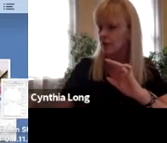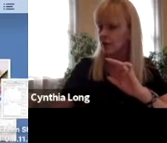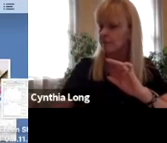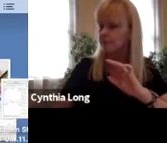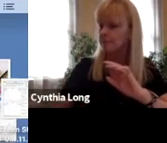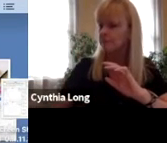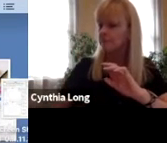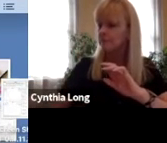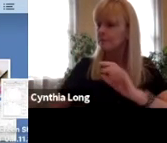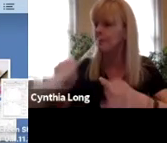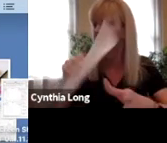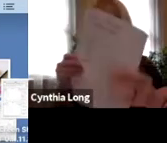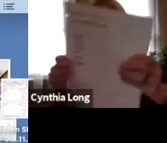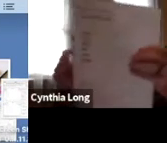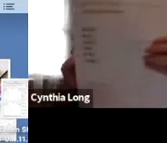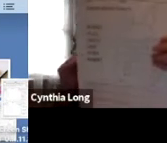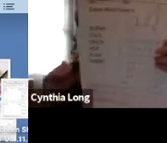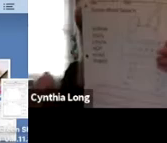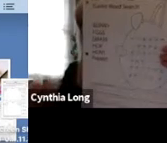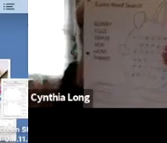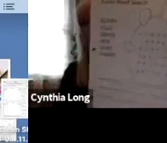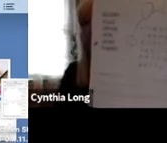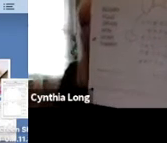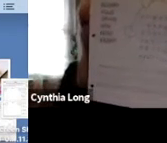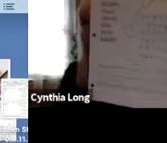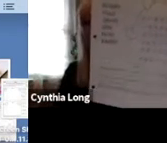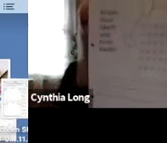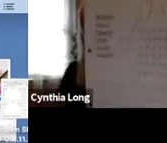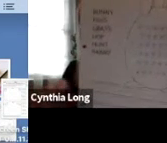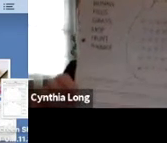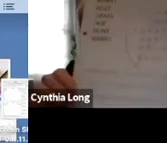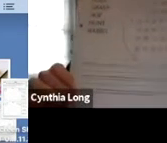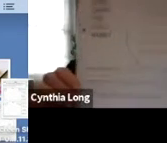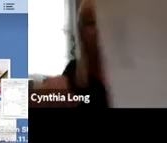second, I'll show you. Right here.